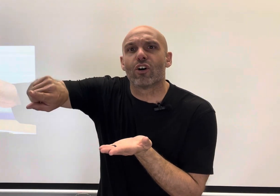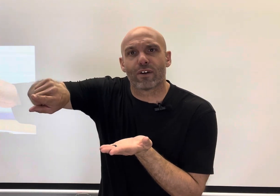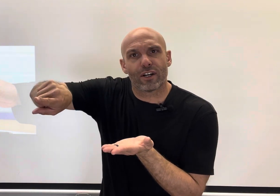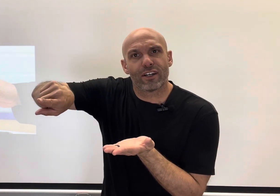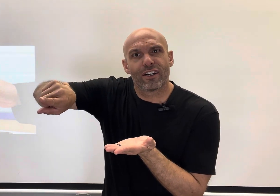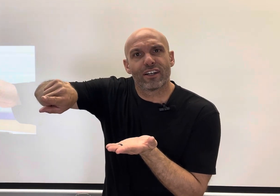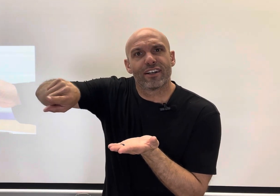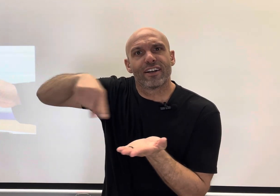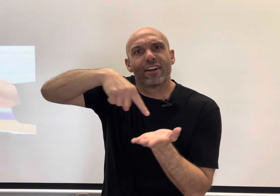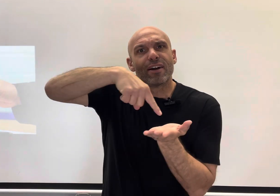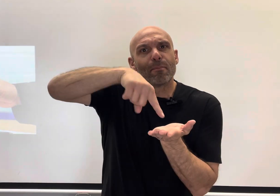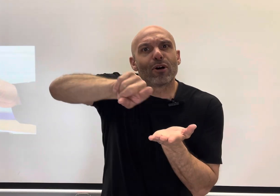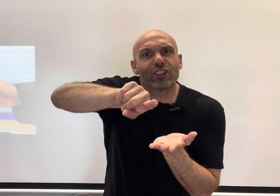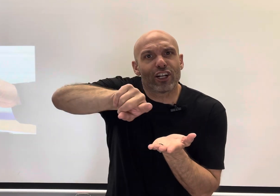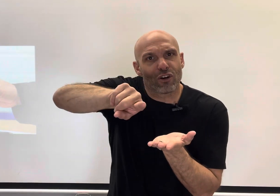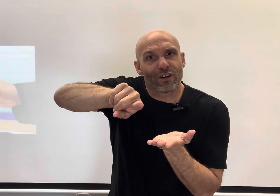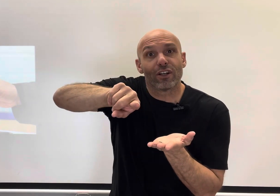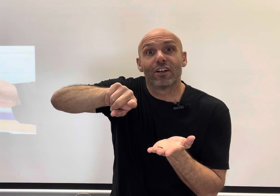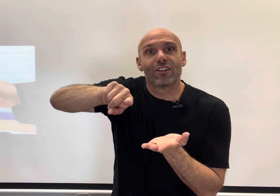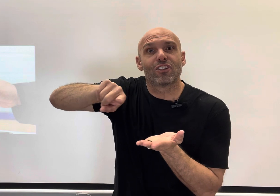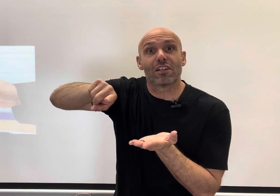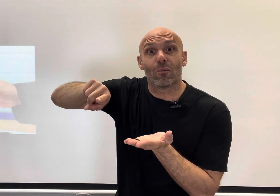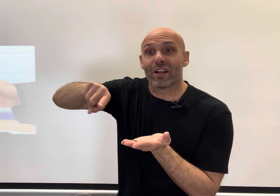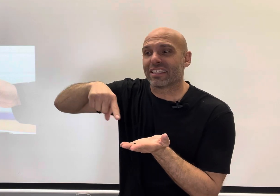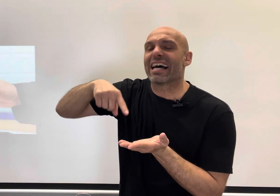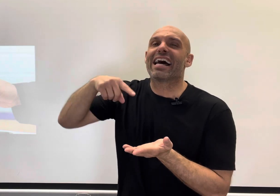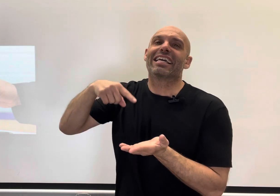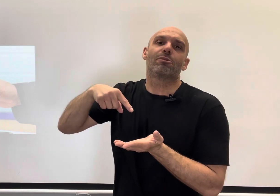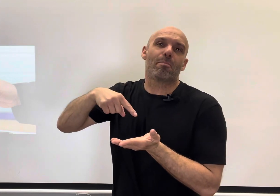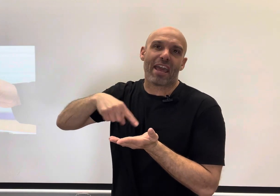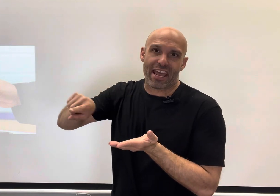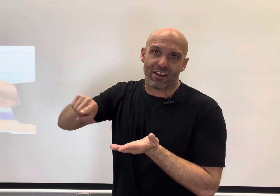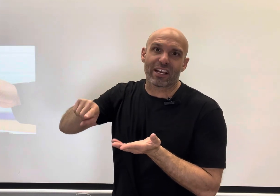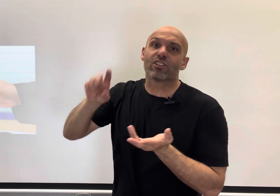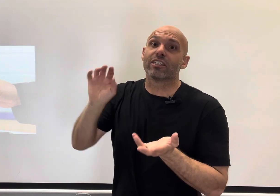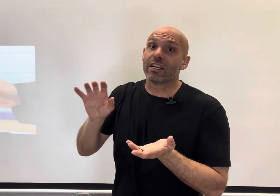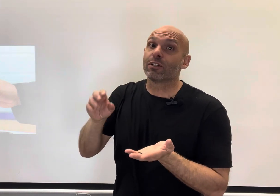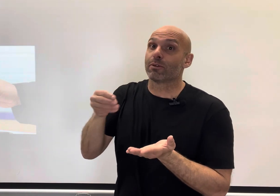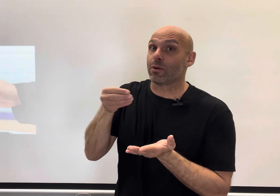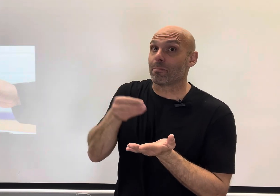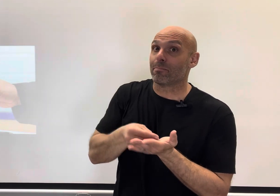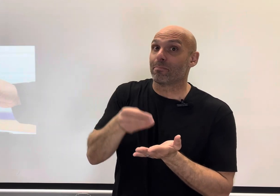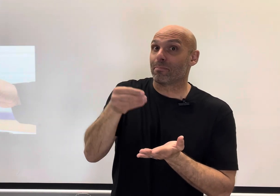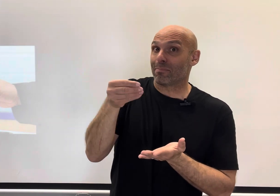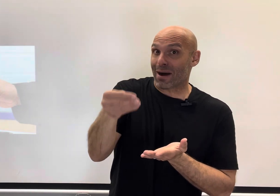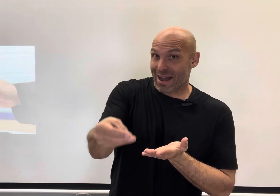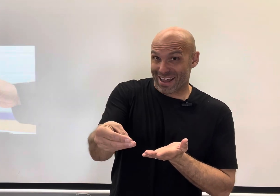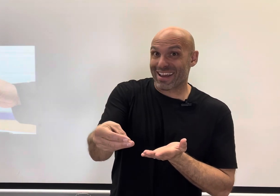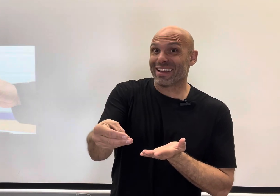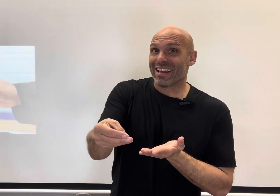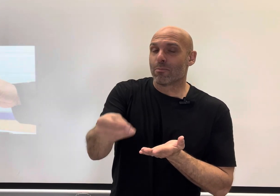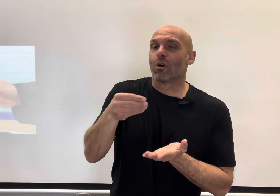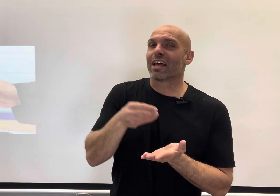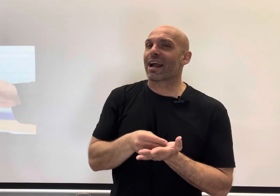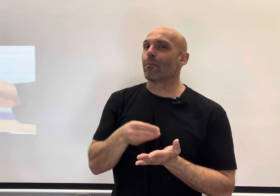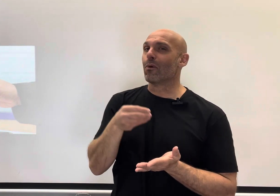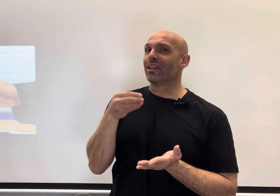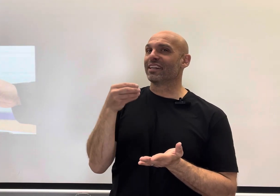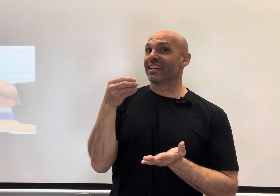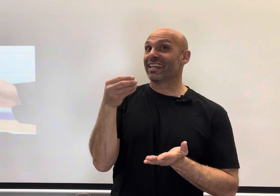over, push it over to someone. That is pay. Okay, so the difference between buy, more like I'm willingly